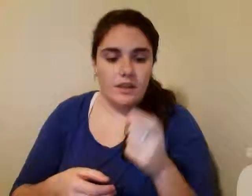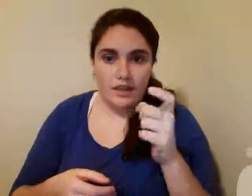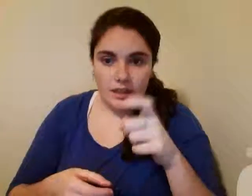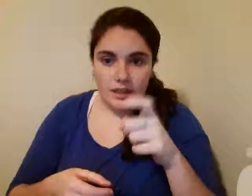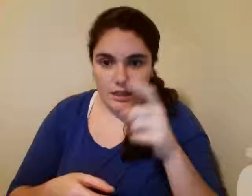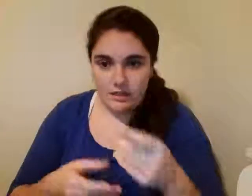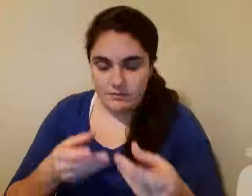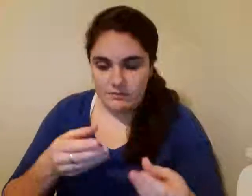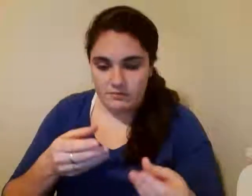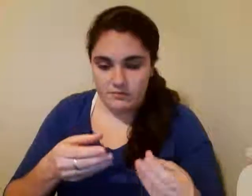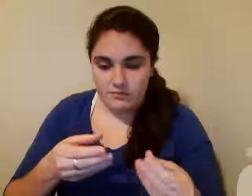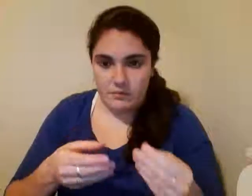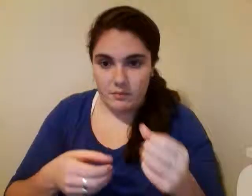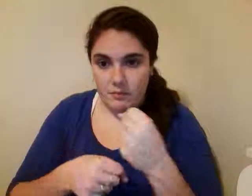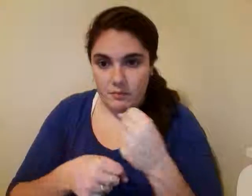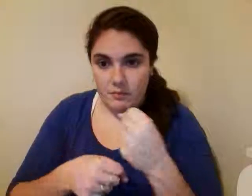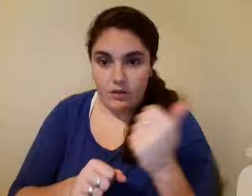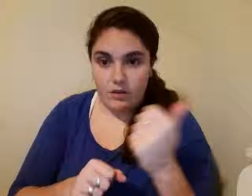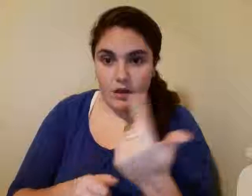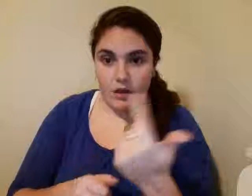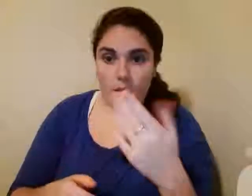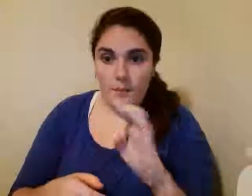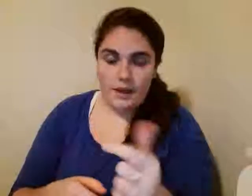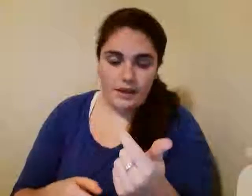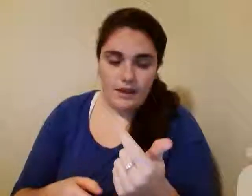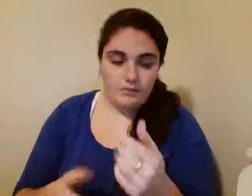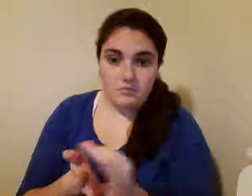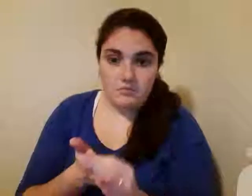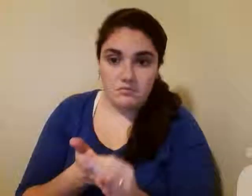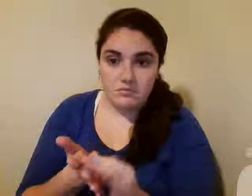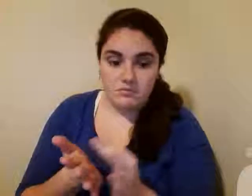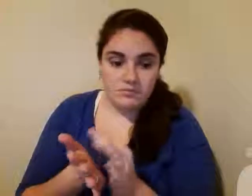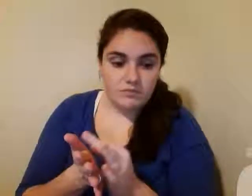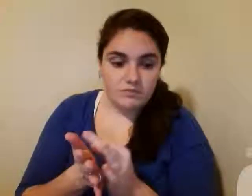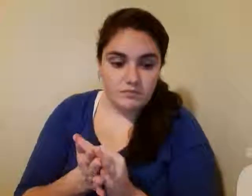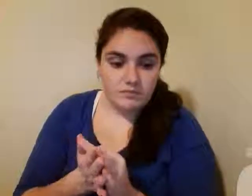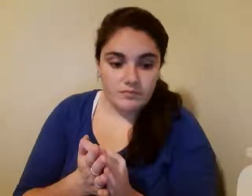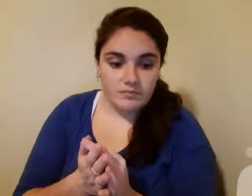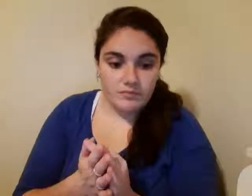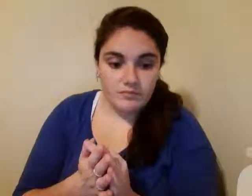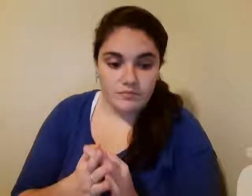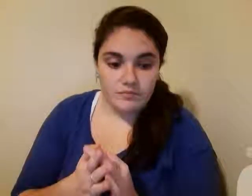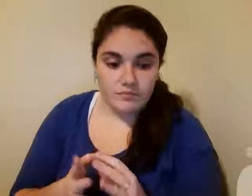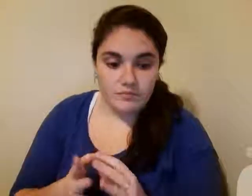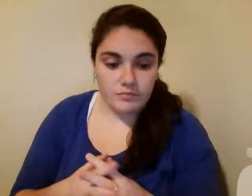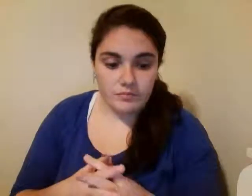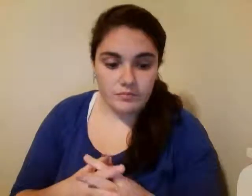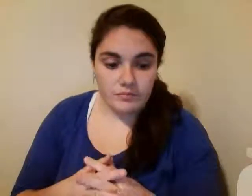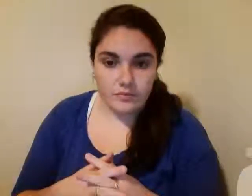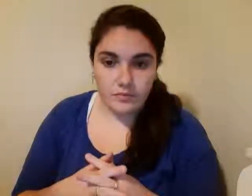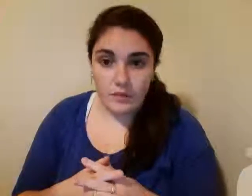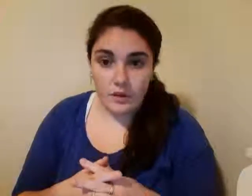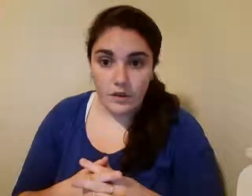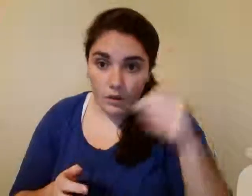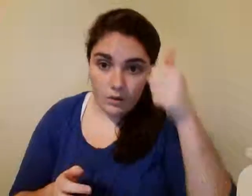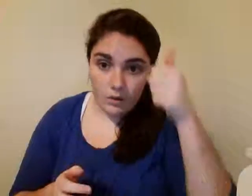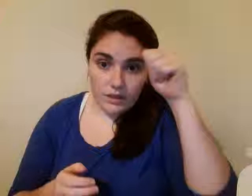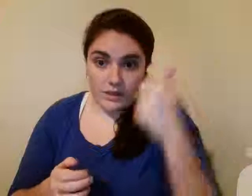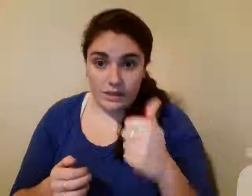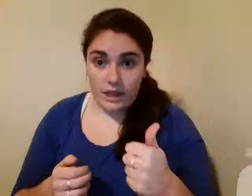Holden, what is Mrs. Foster missing? Dimes. Okay. Some of the bags are going to have all the money, all the